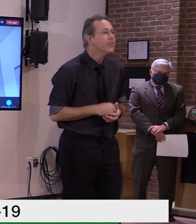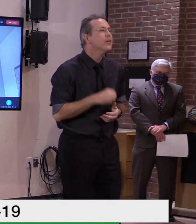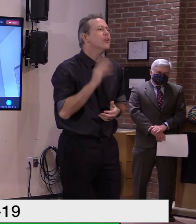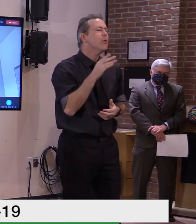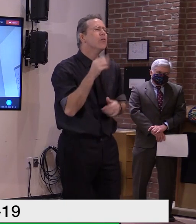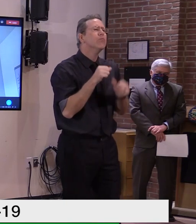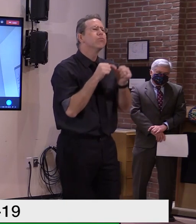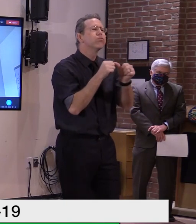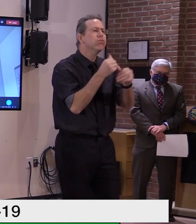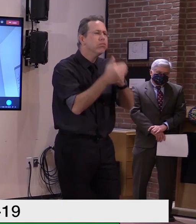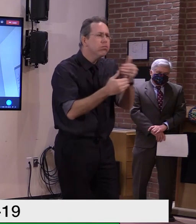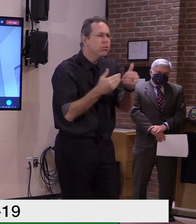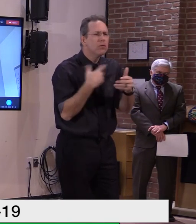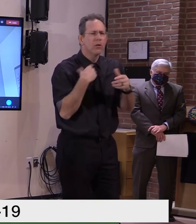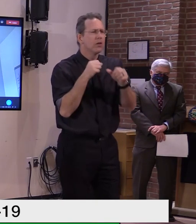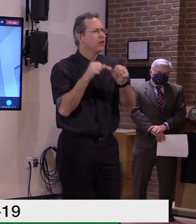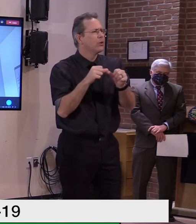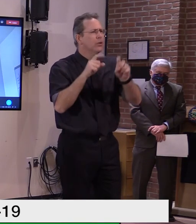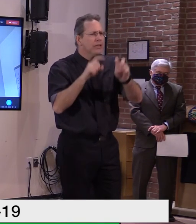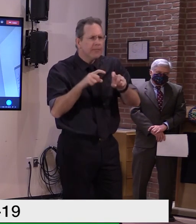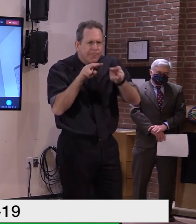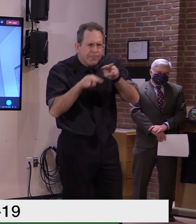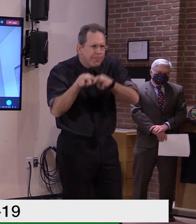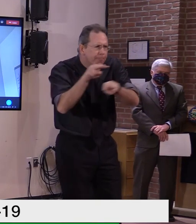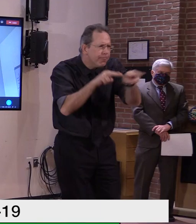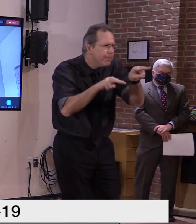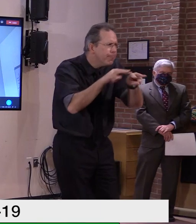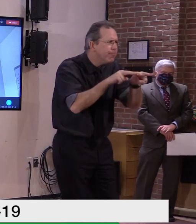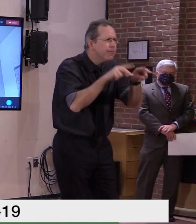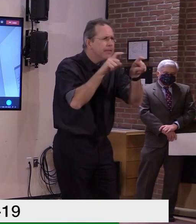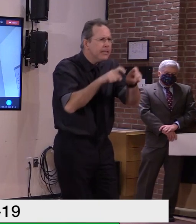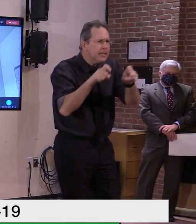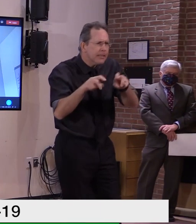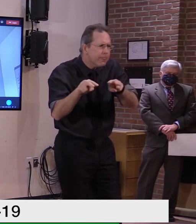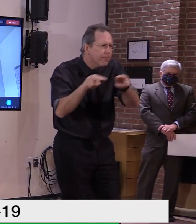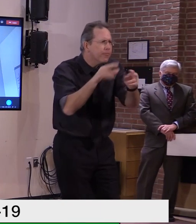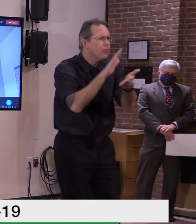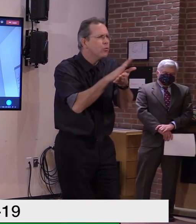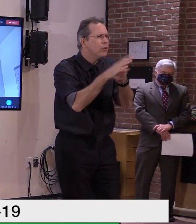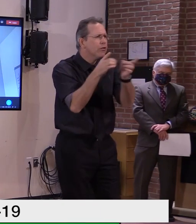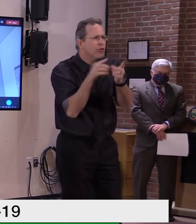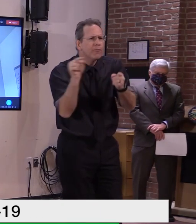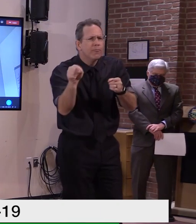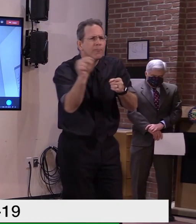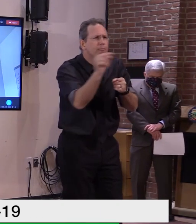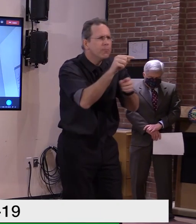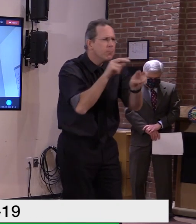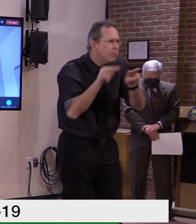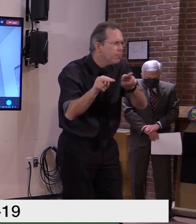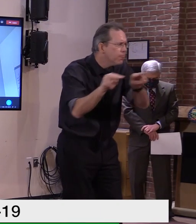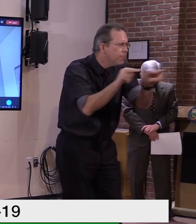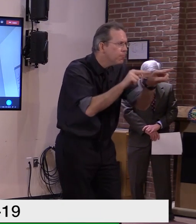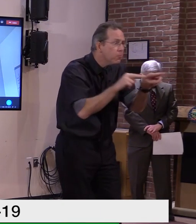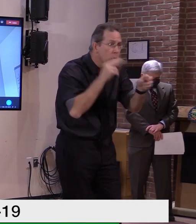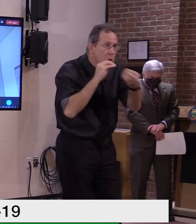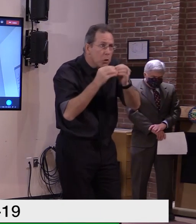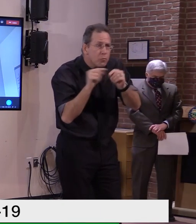testing information and other data, and we will make adjustments to our guidance in response to changing conditions as